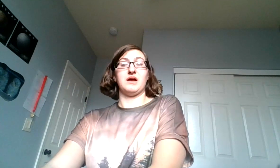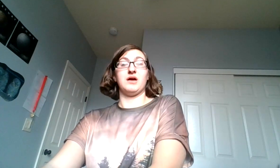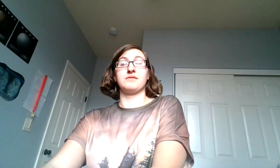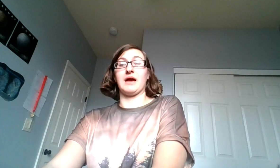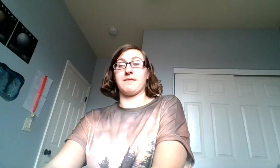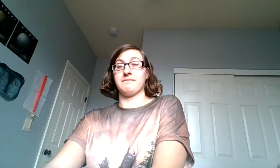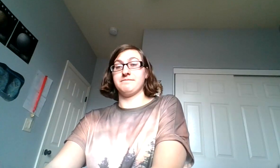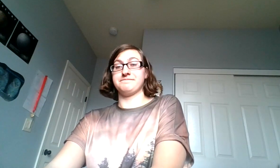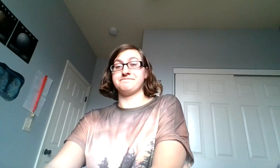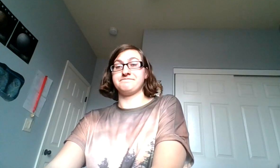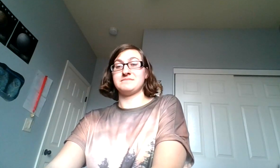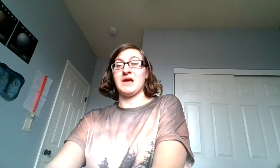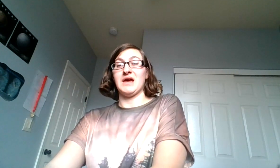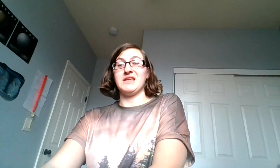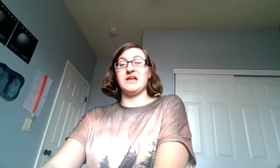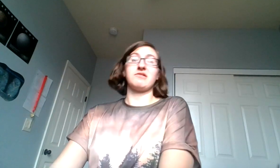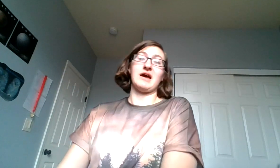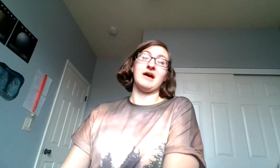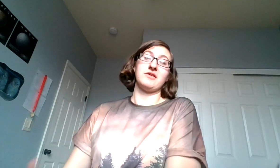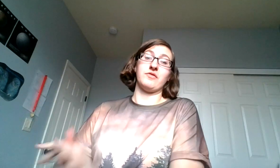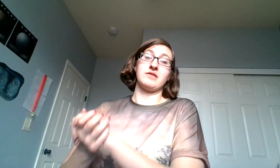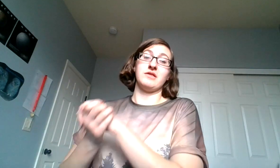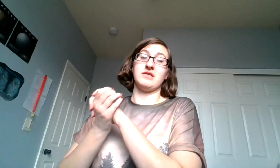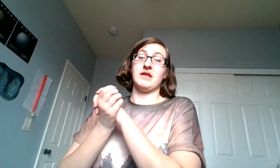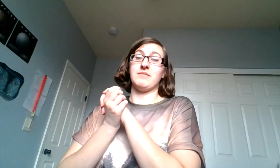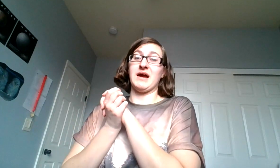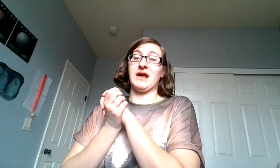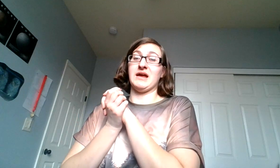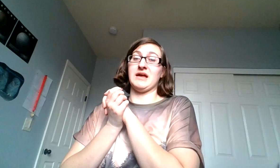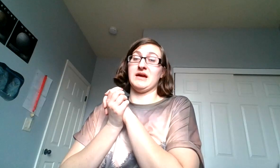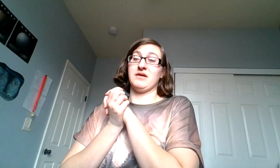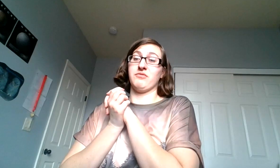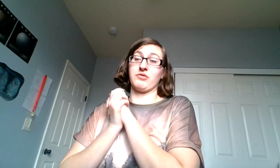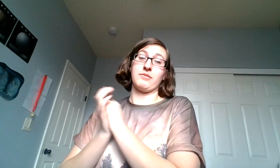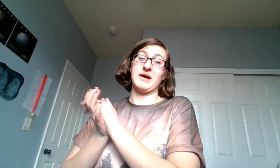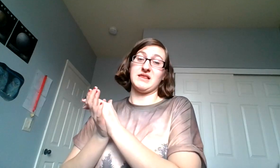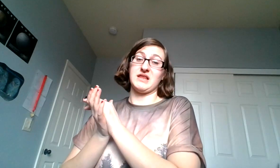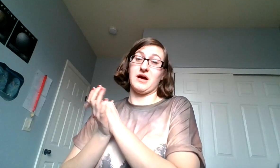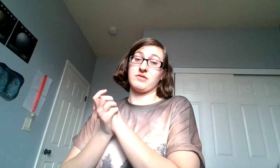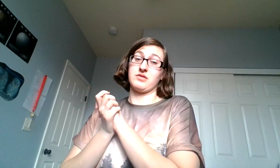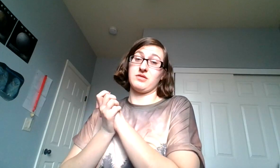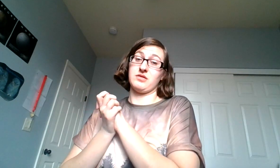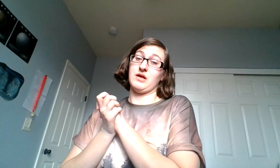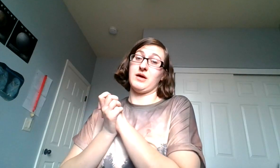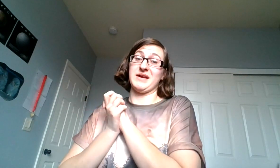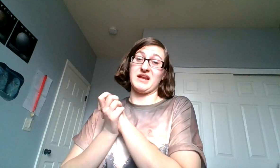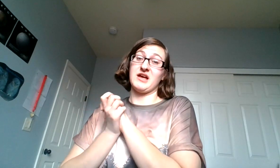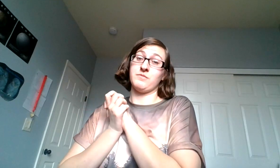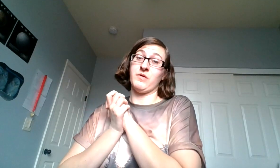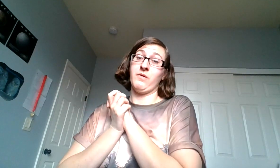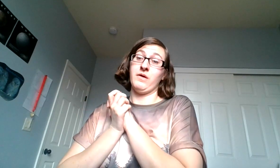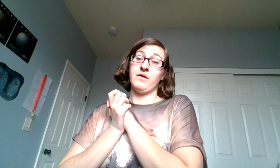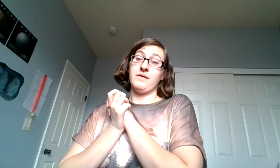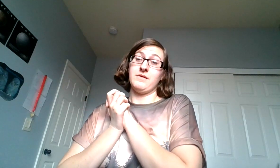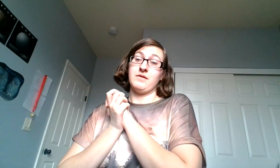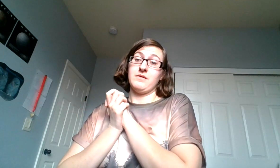Okay. Do you guys want to see my record myself at my dance move?